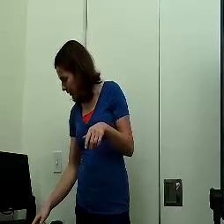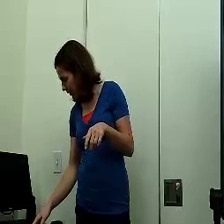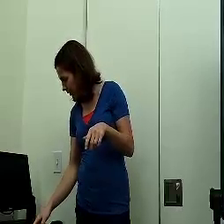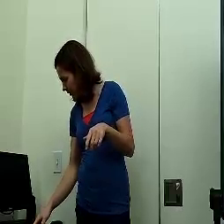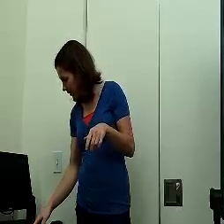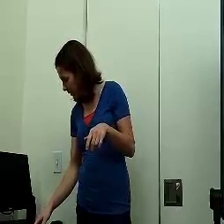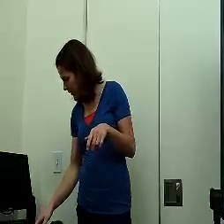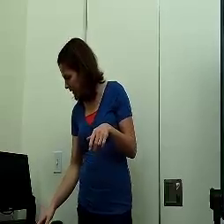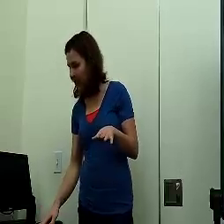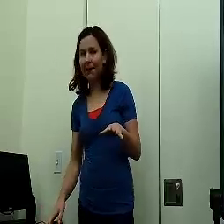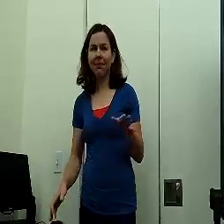More time for us to eat. Okay.